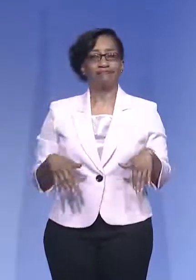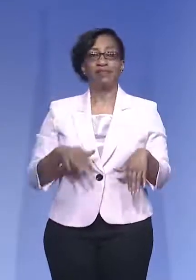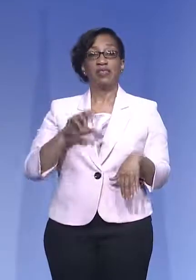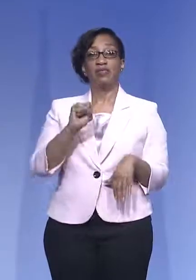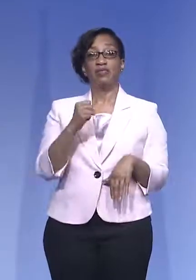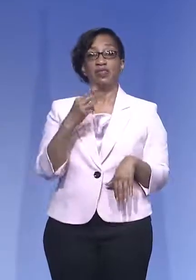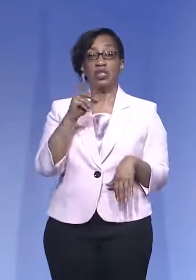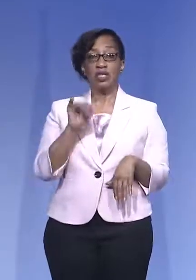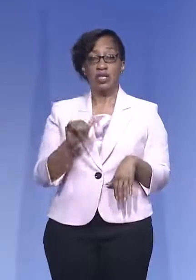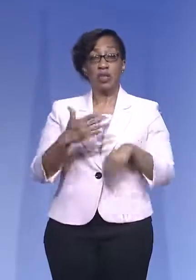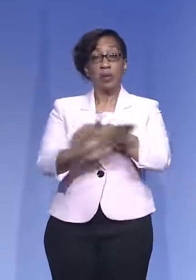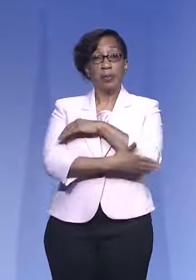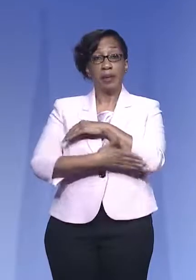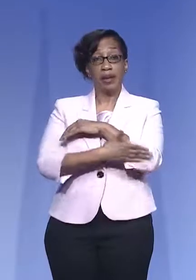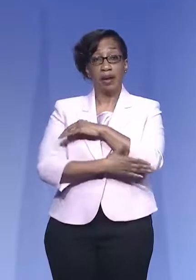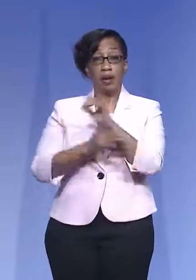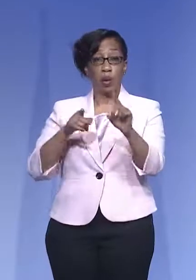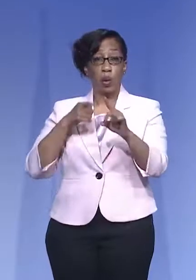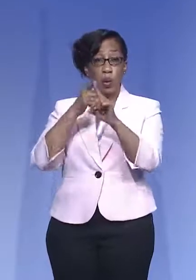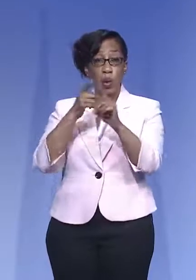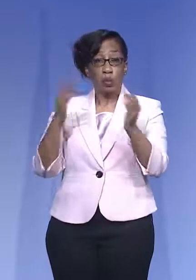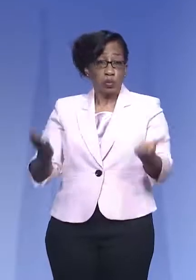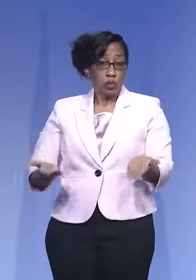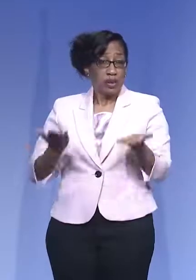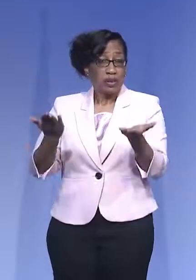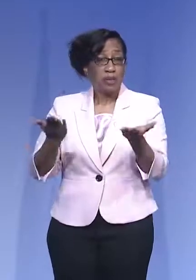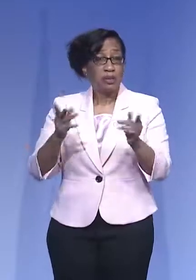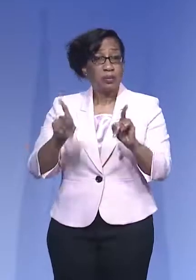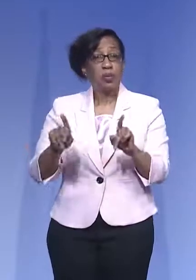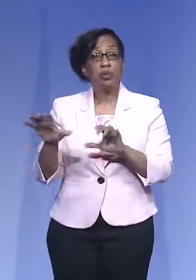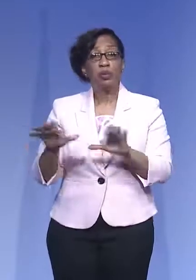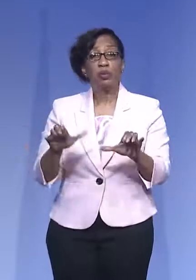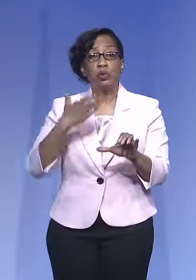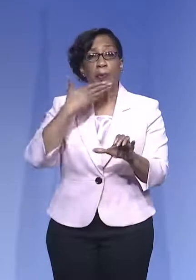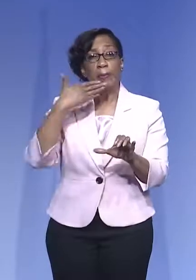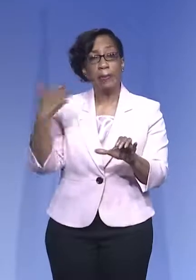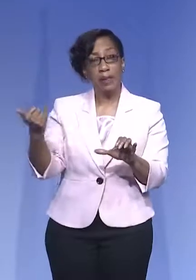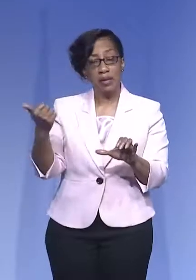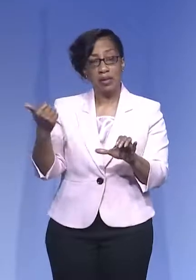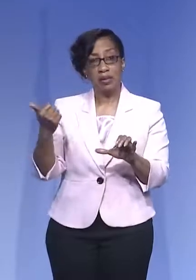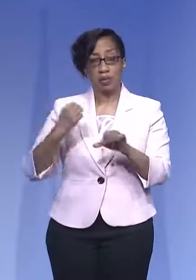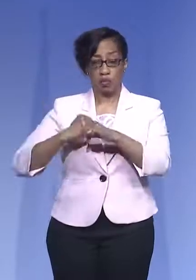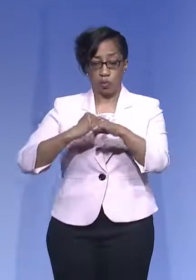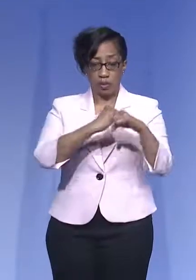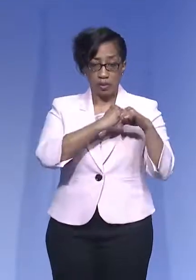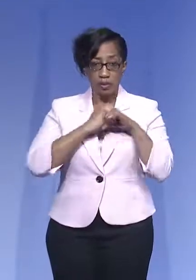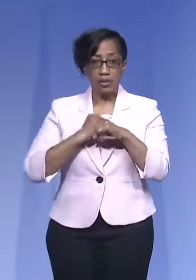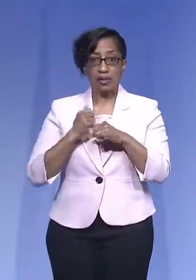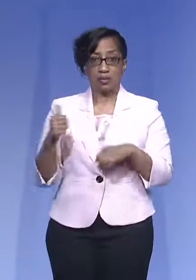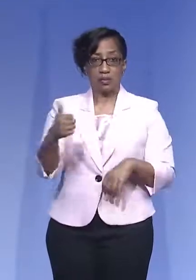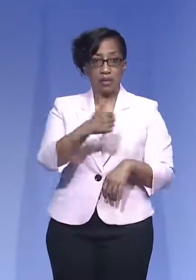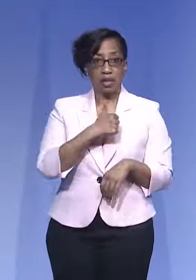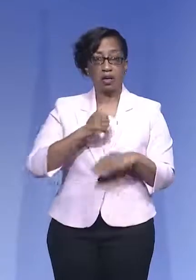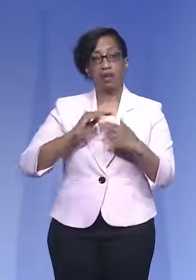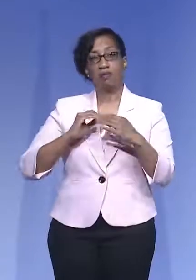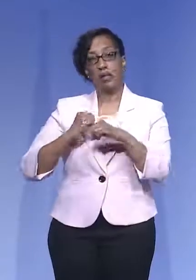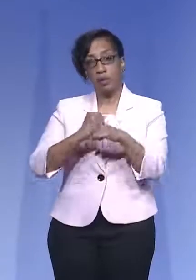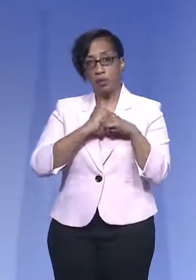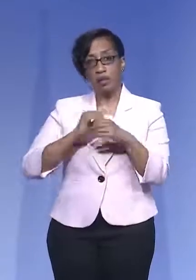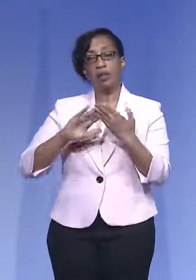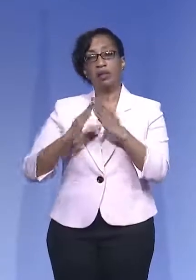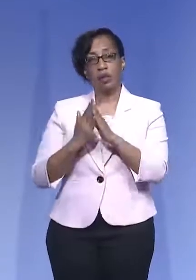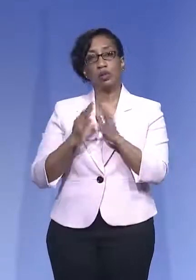concerned, we're gonna push, recommend people do the best thing to protect themselves and the community, and we'll continue to do